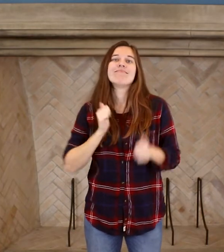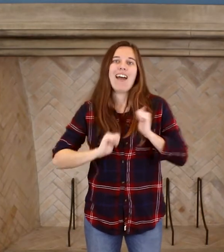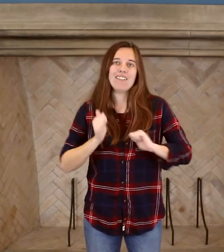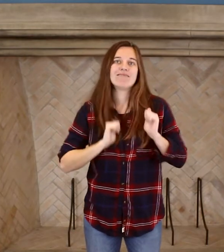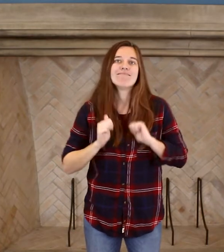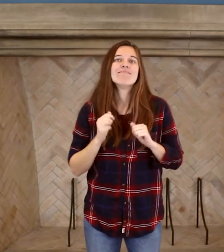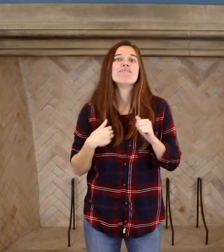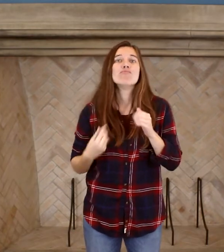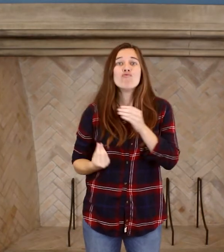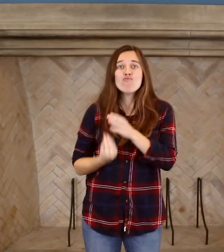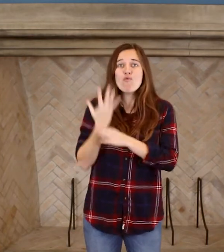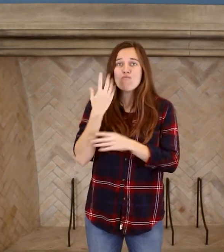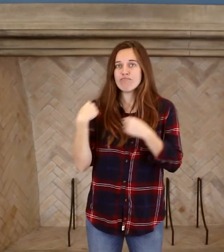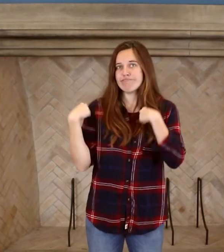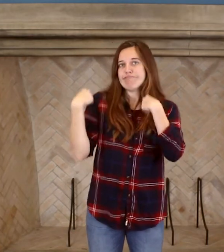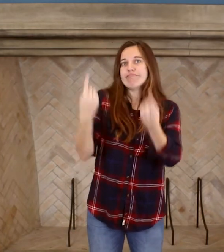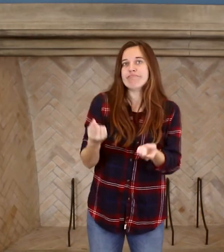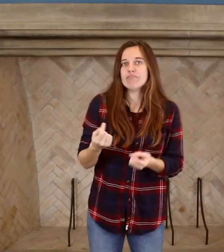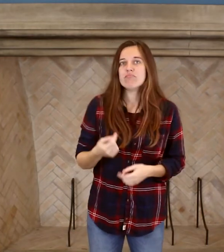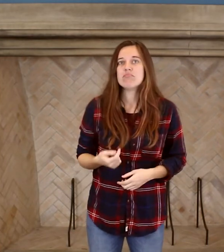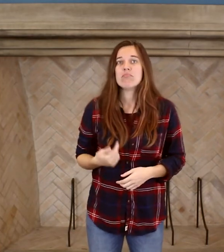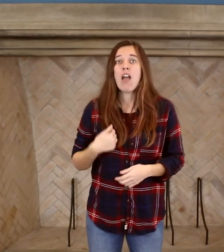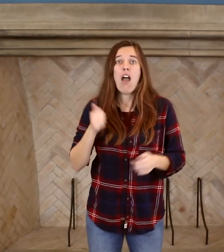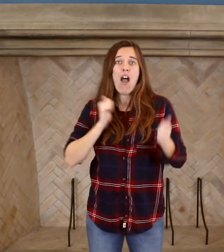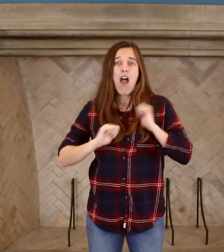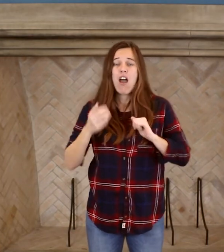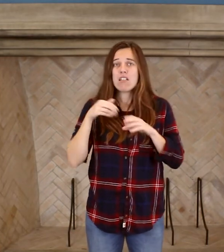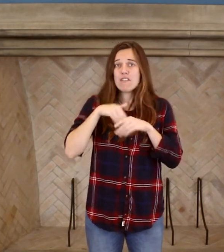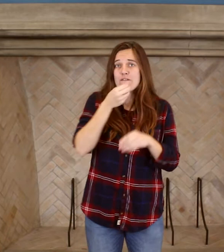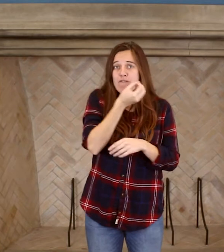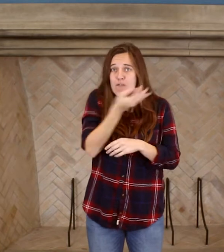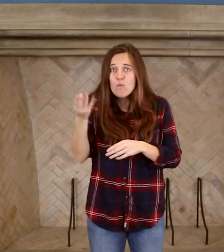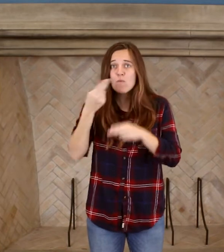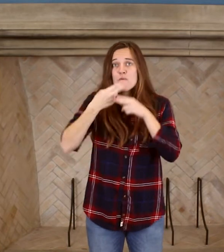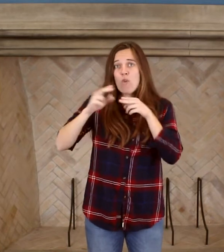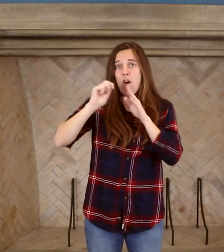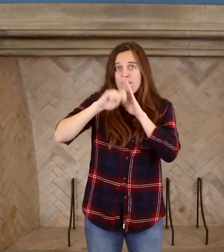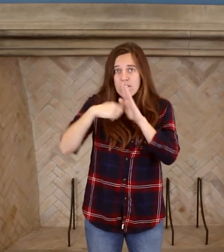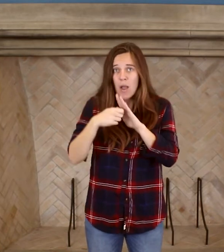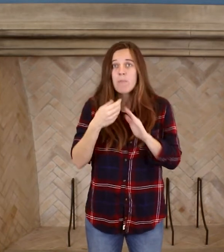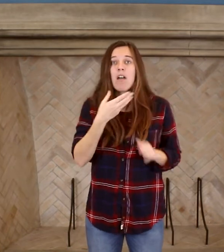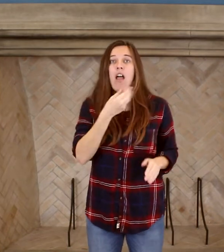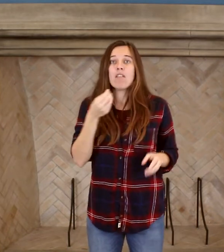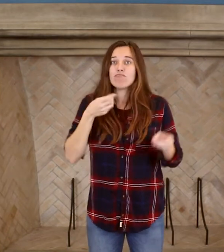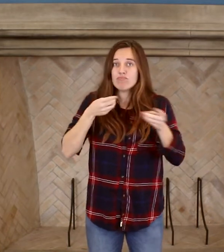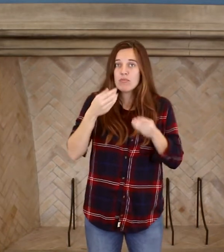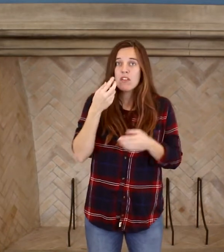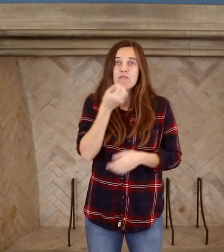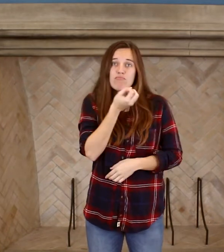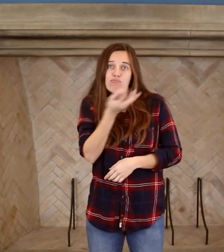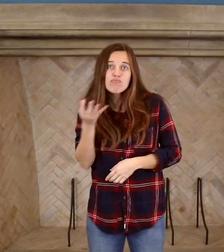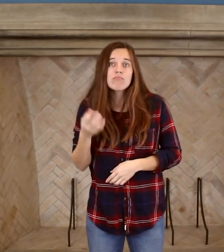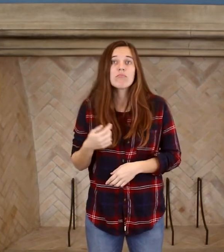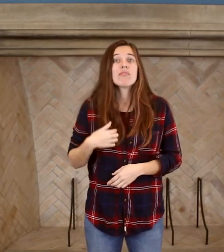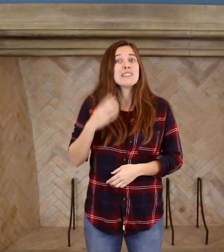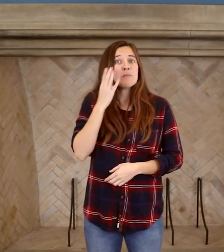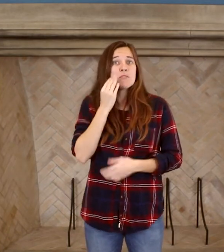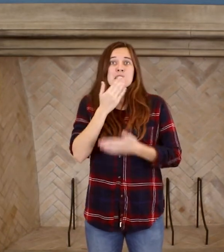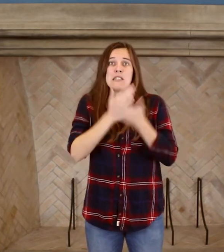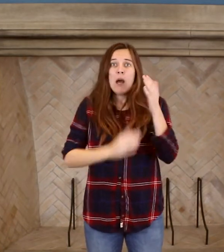So that really grew and inspired me to become an actress. So I was involved in a few short movies. And